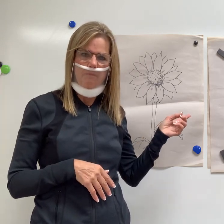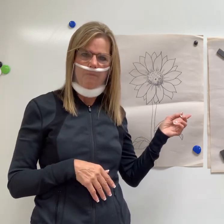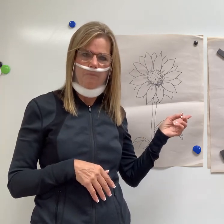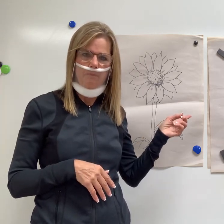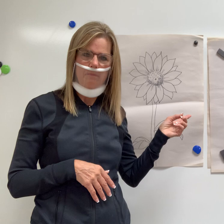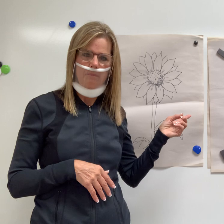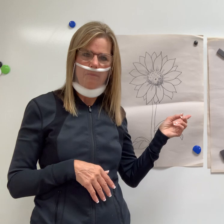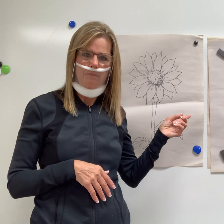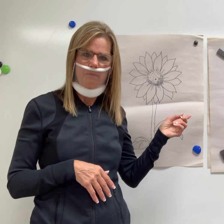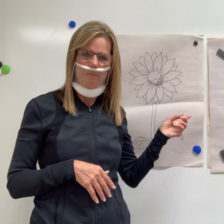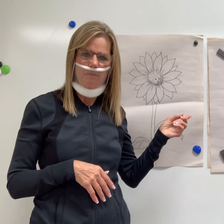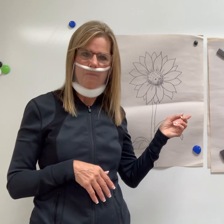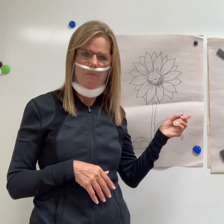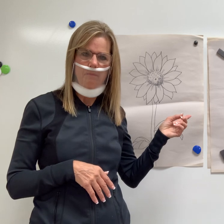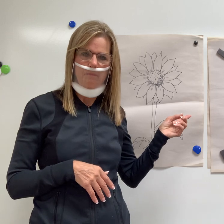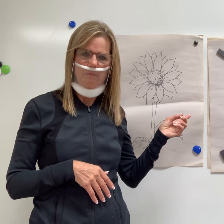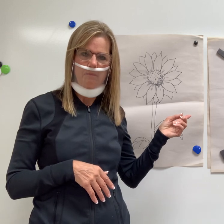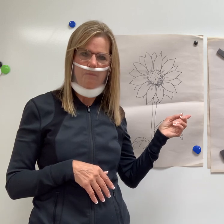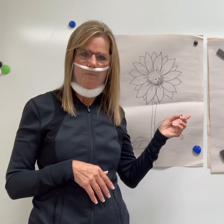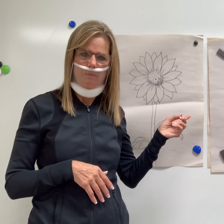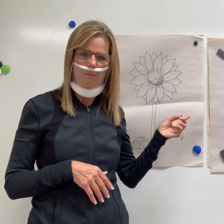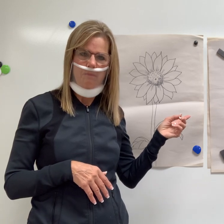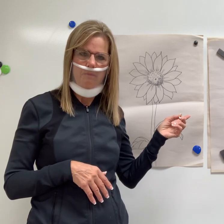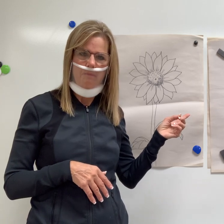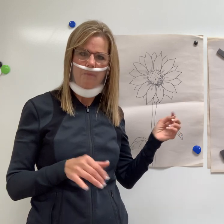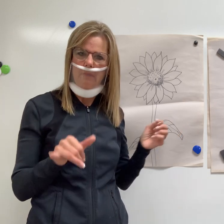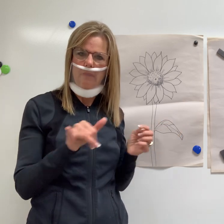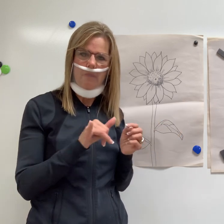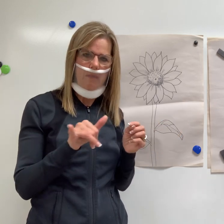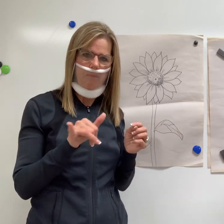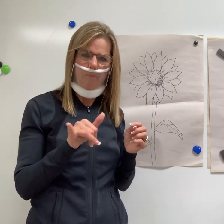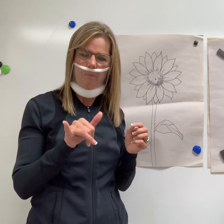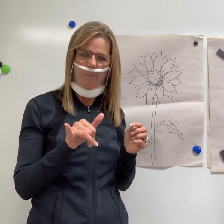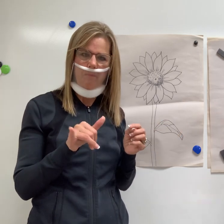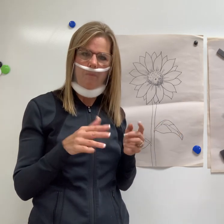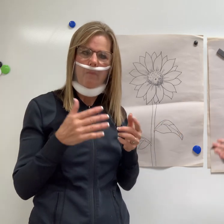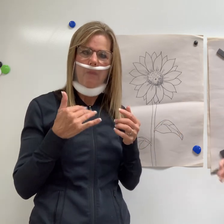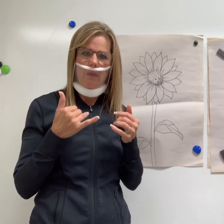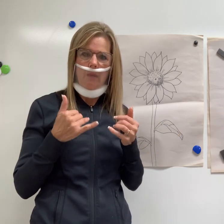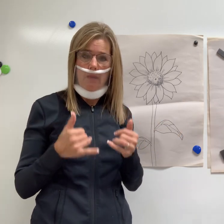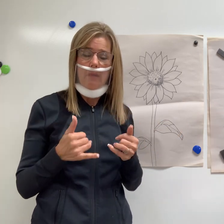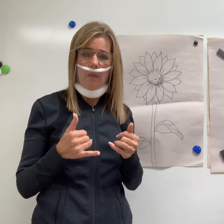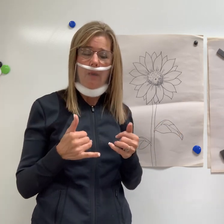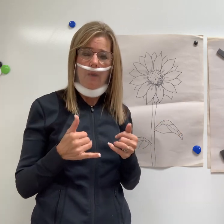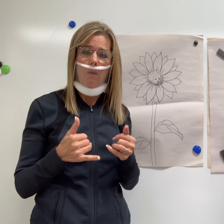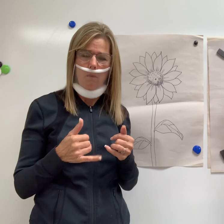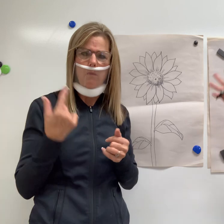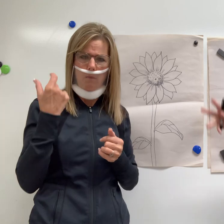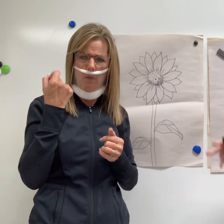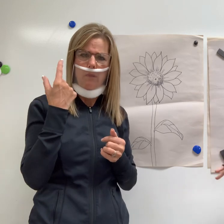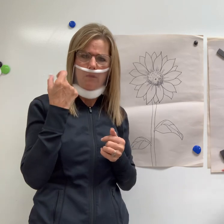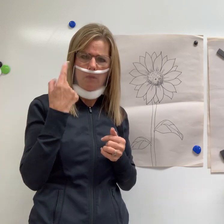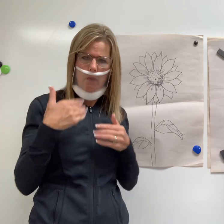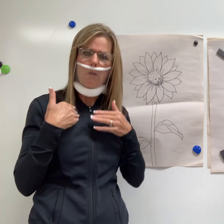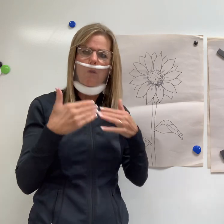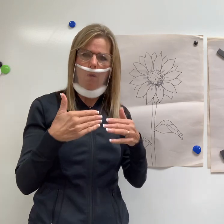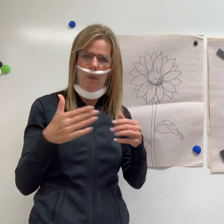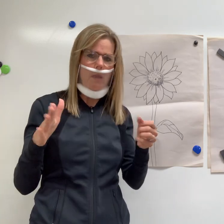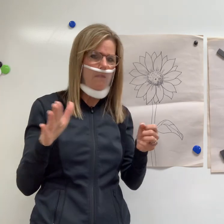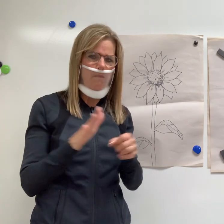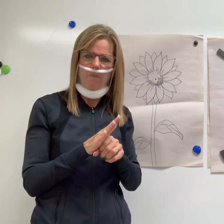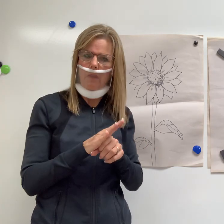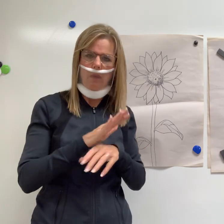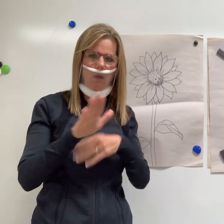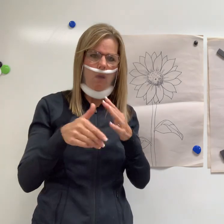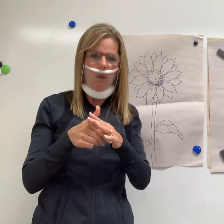the end. Bring it back in and touch. Now you guys might be getting the hang of it. Go ahead and fill in your